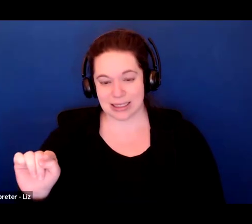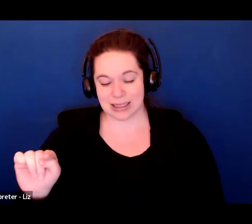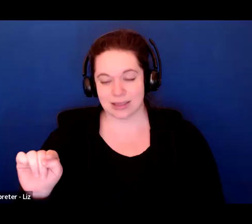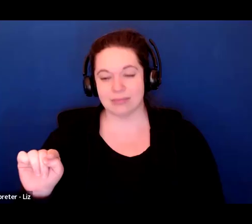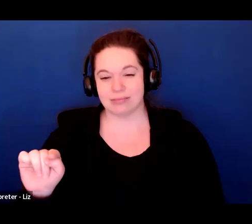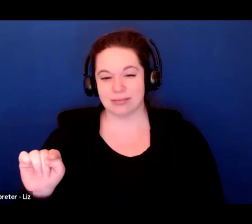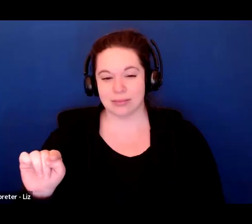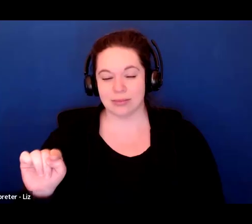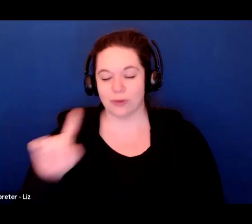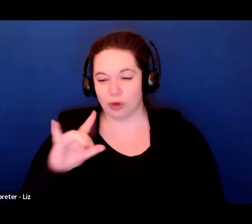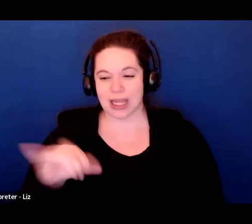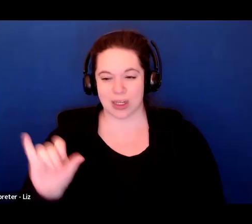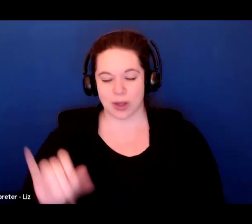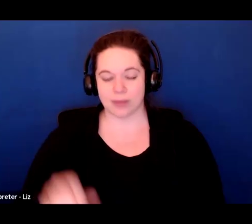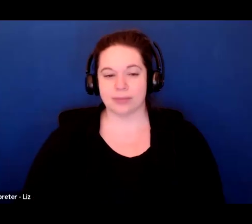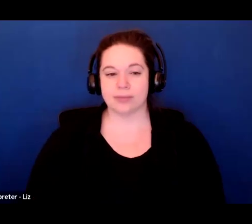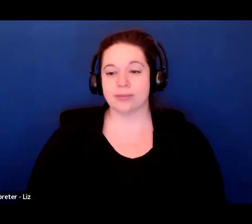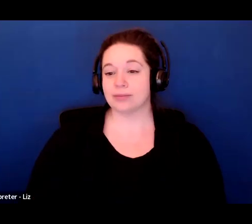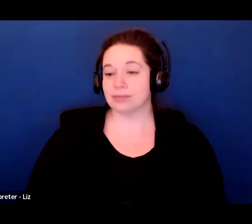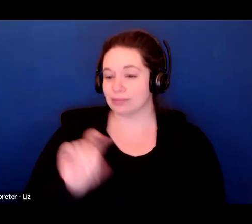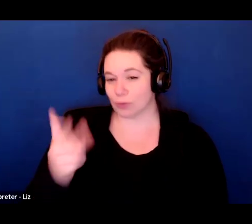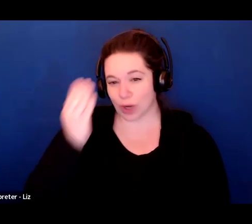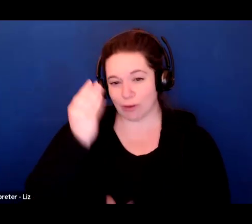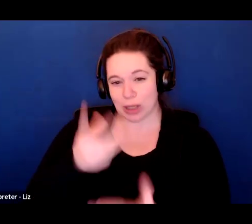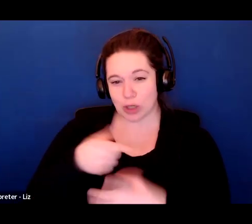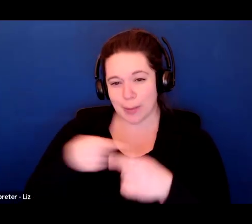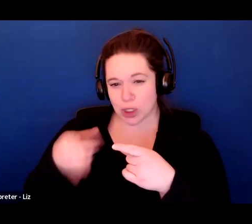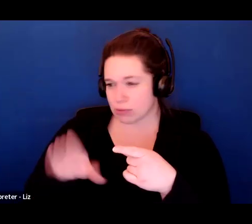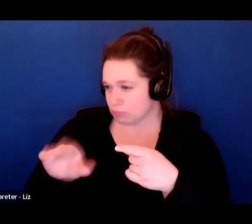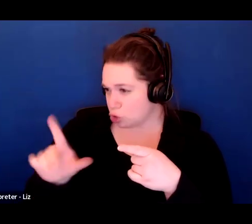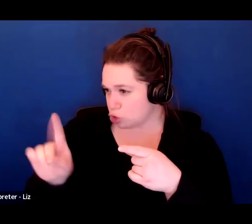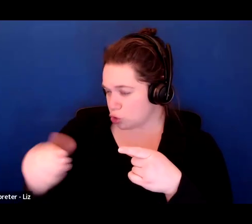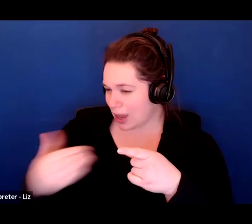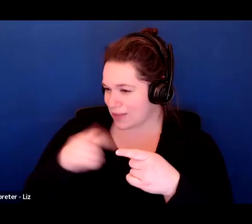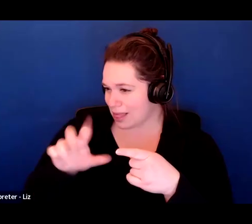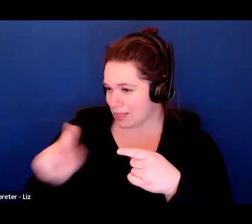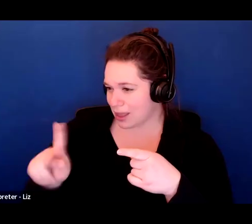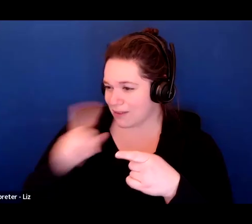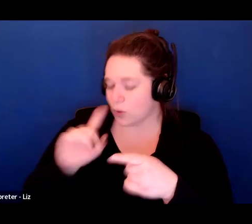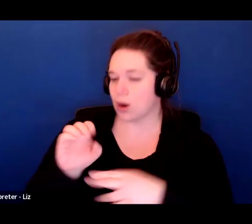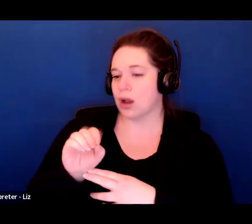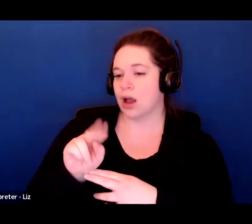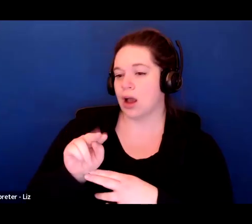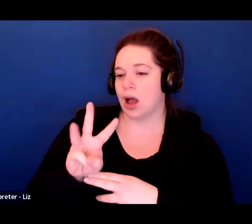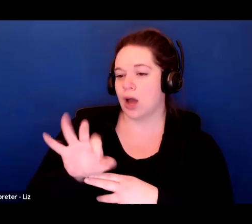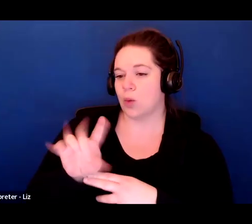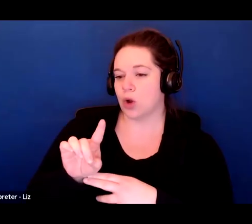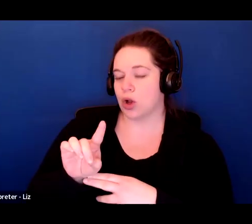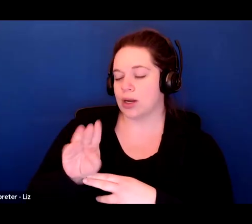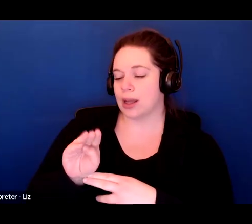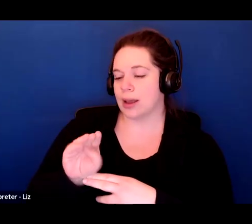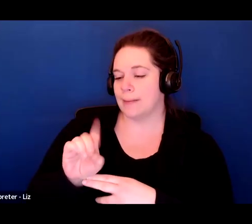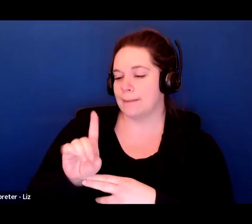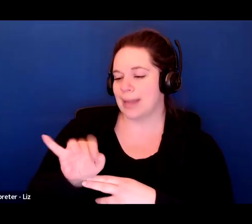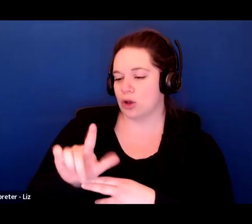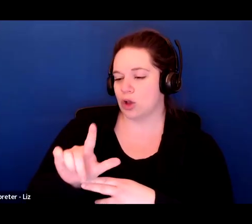um, I'm going to ask our informational specialist if they have the link for onwardmedical.com is the